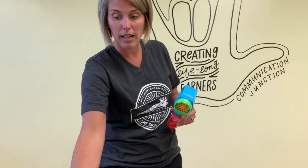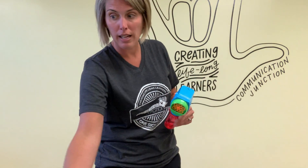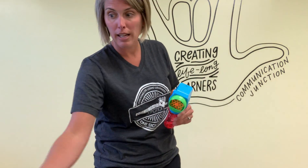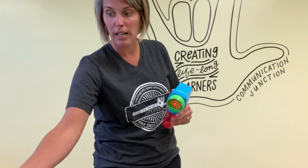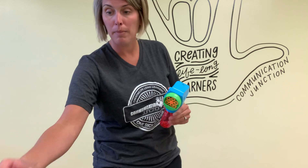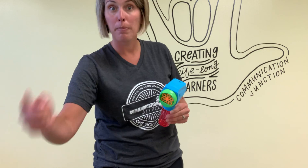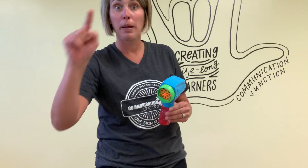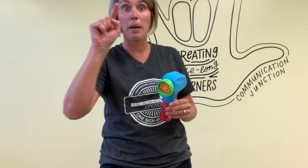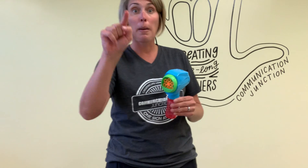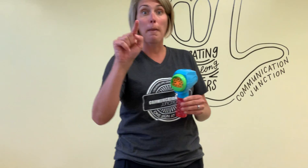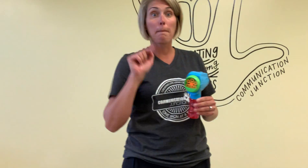pop,